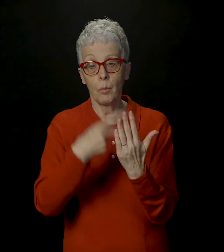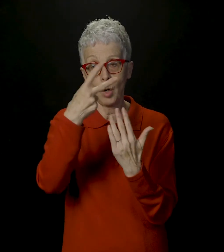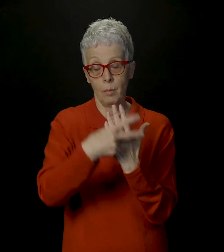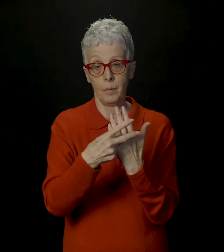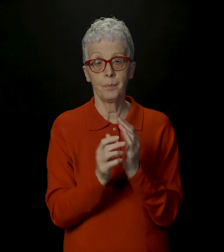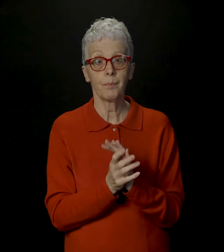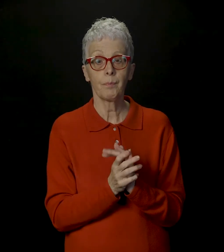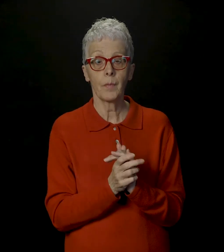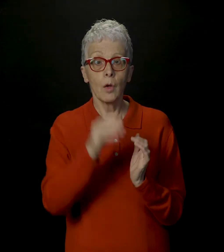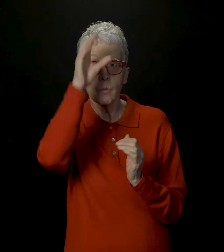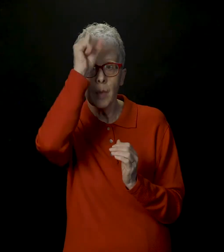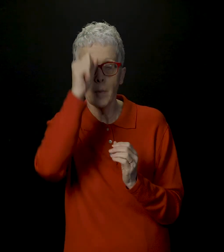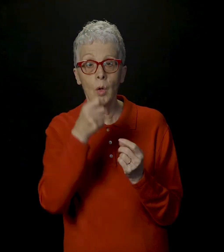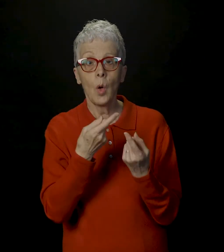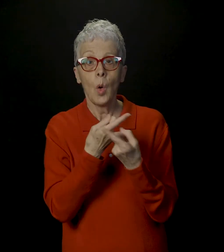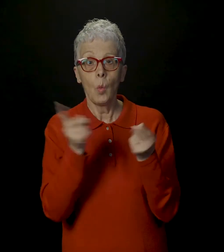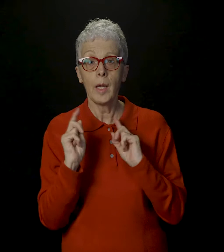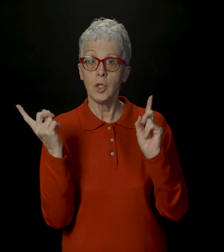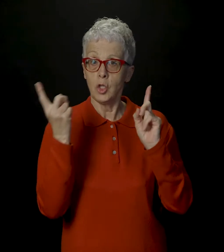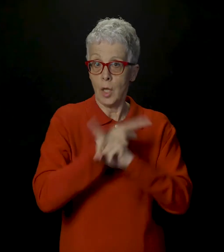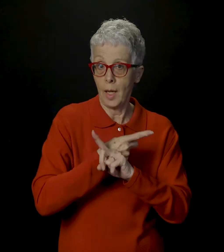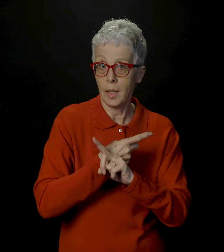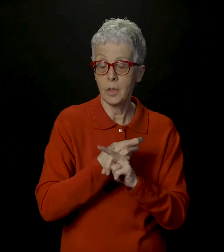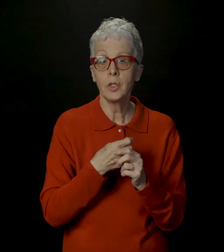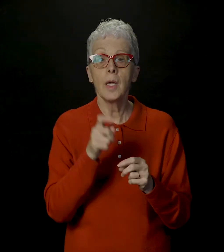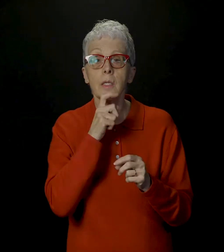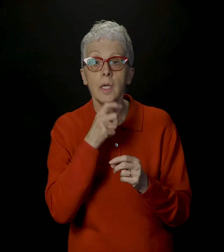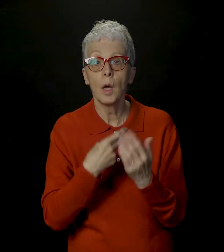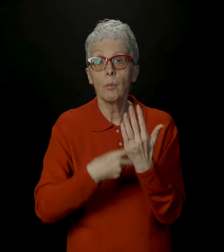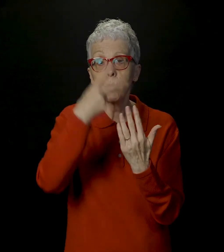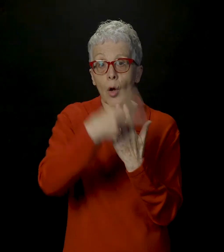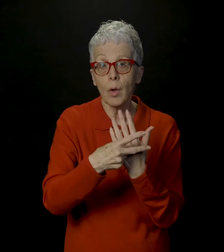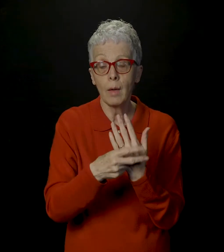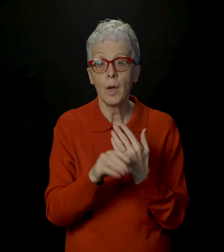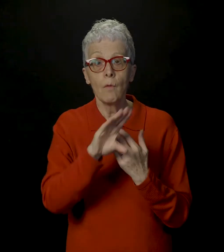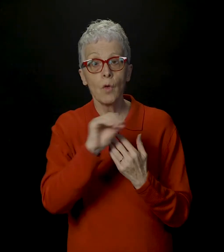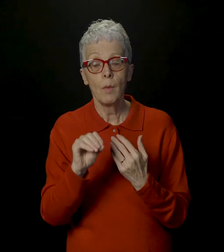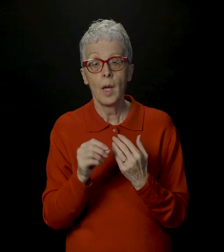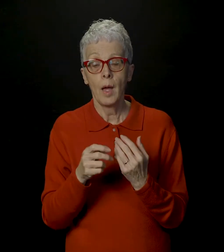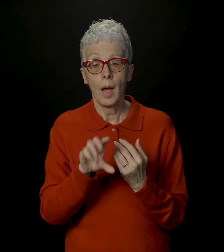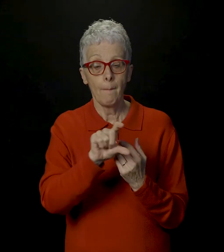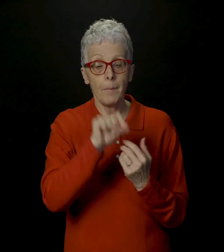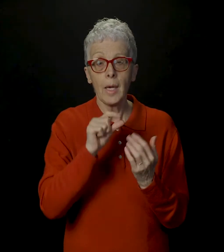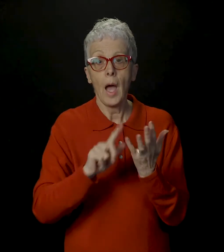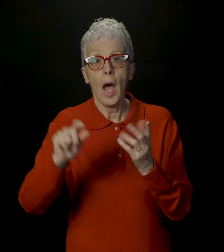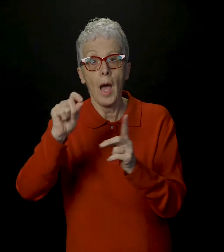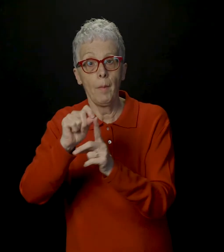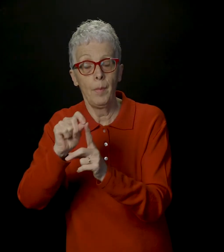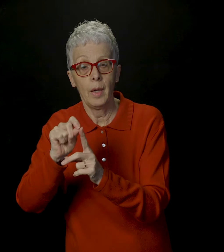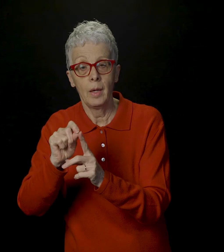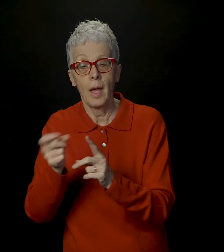might remember That we adapted our meal program To a pickup service So we could still support people And that program